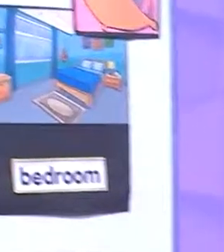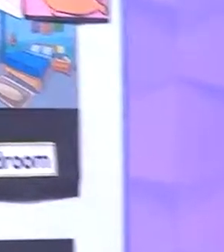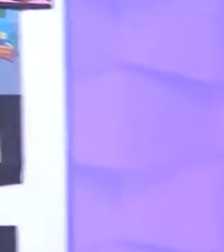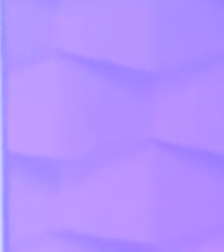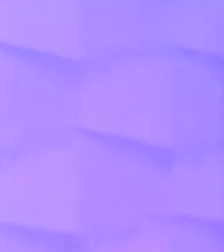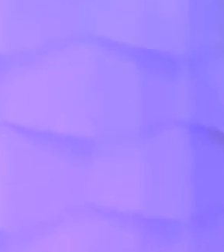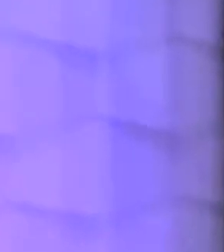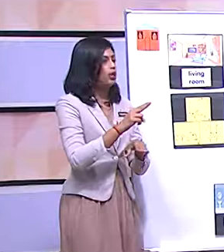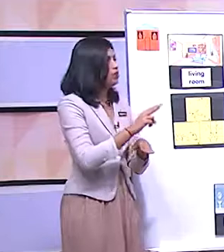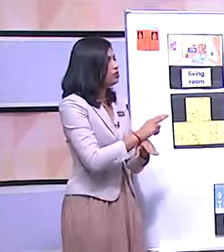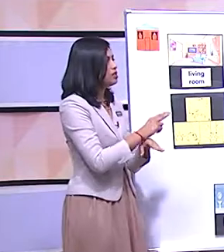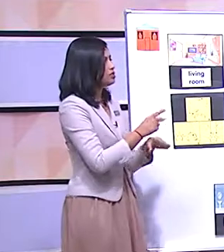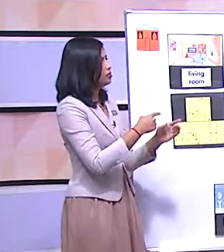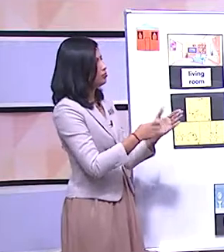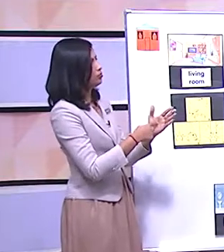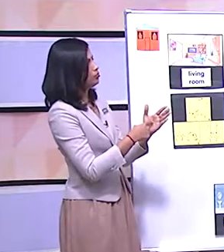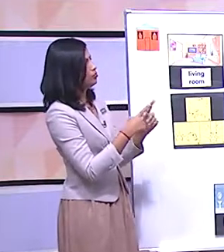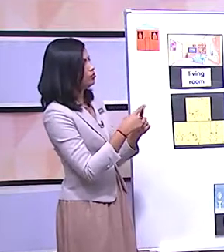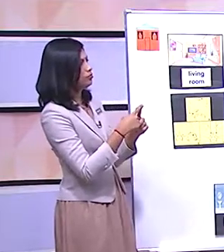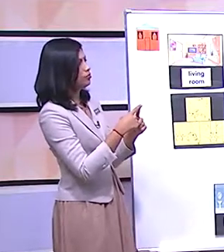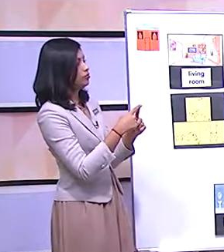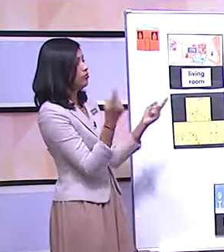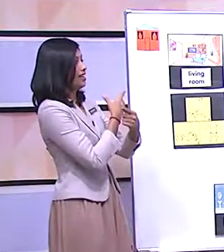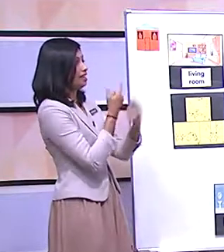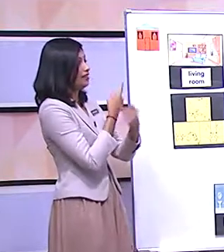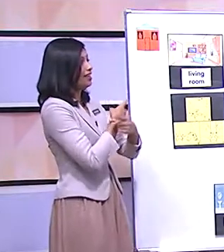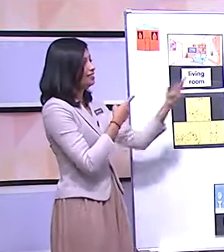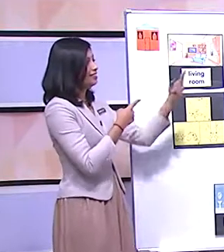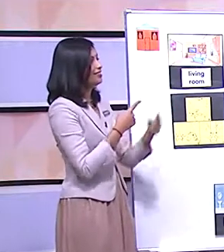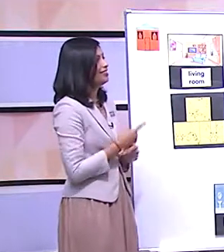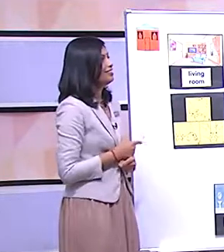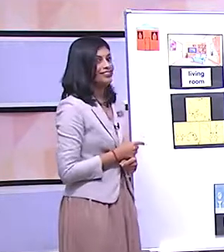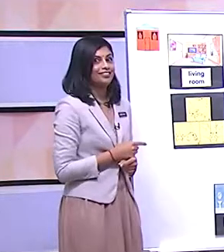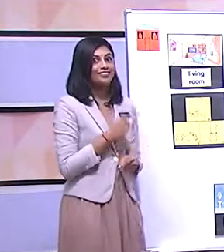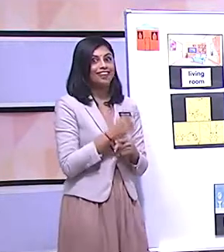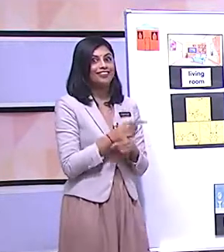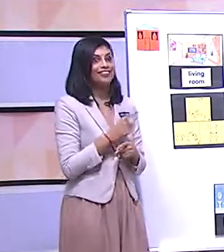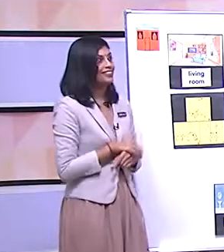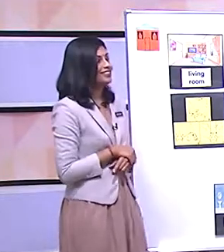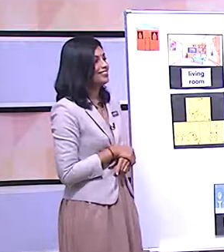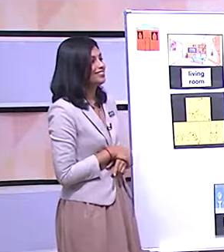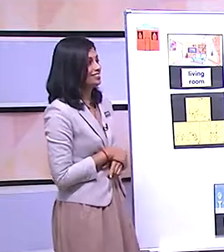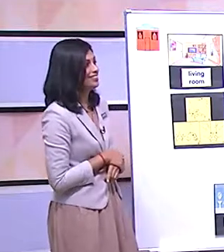So we use this to fight, right? With our sisters, with our